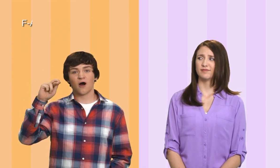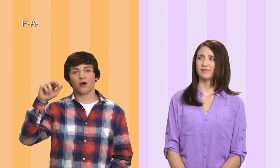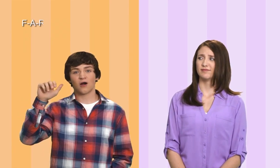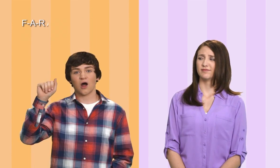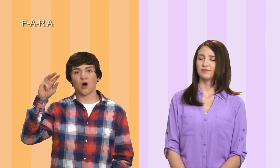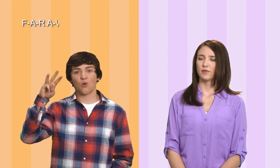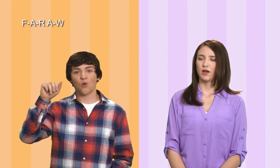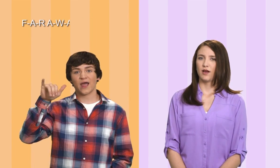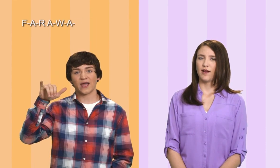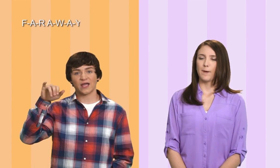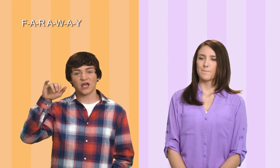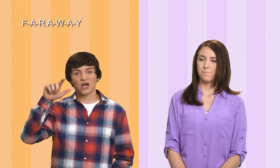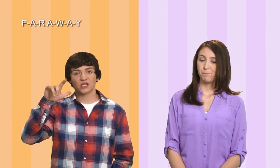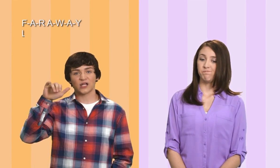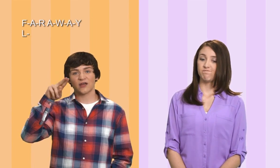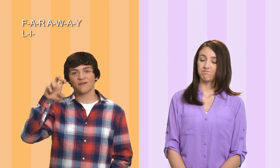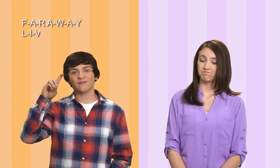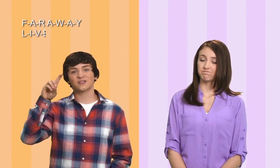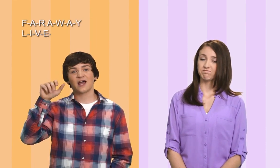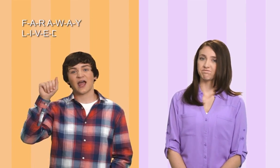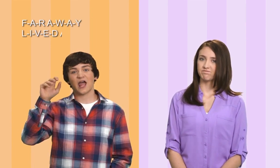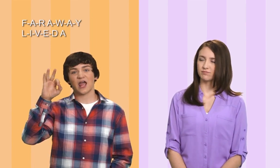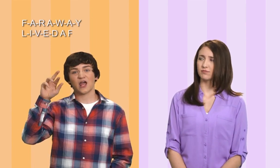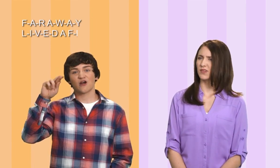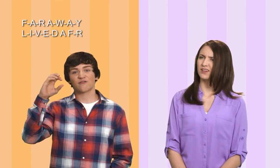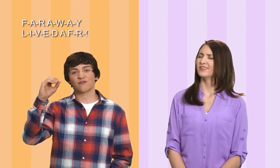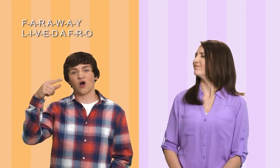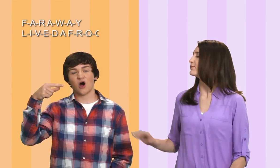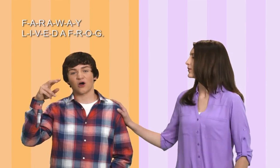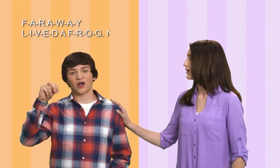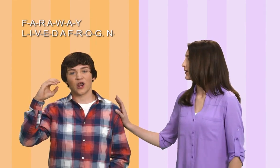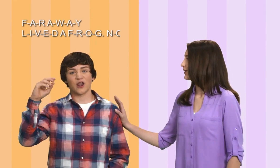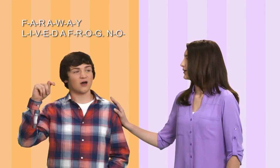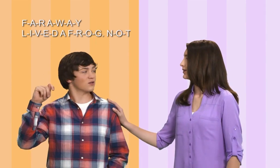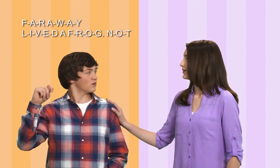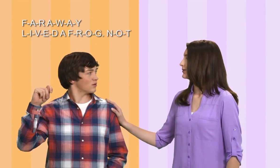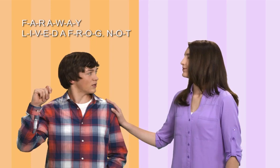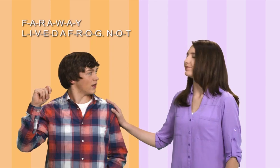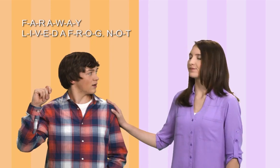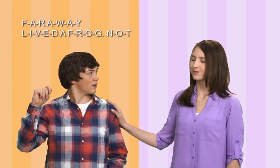far away lived a frog. Not, yeah.